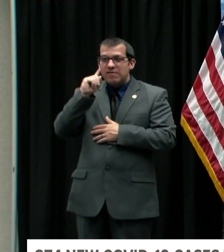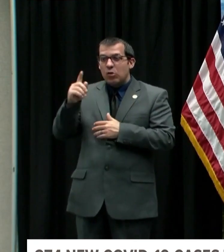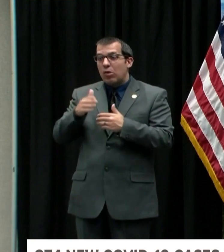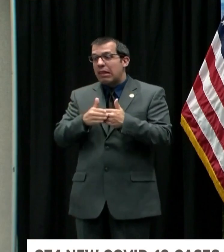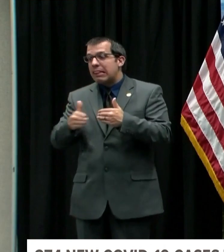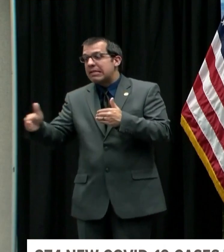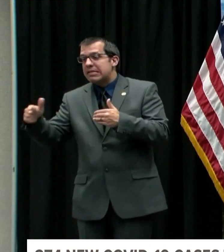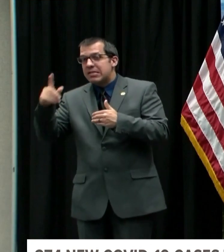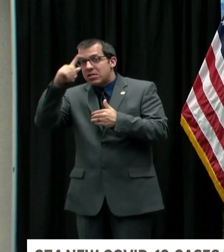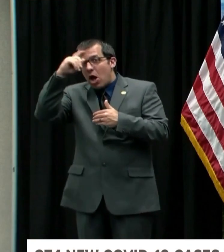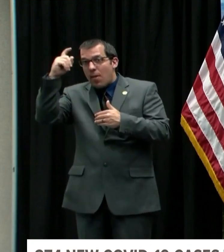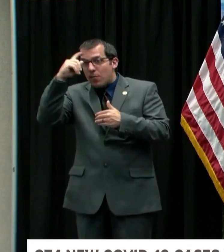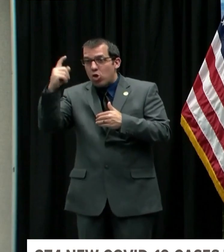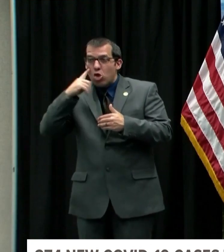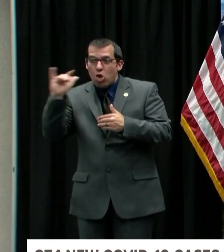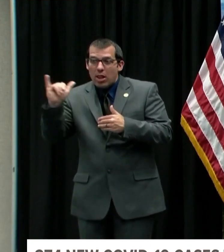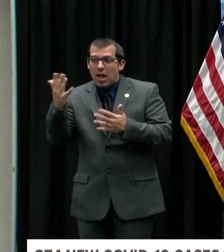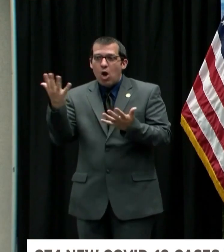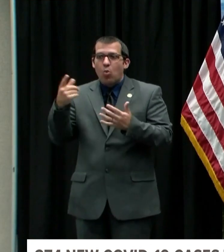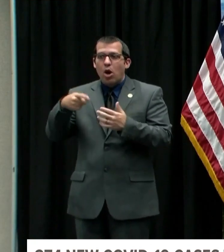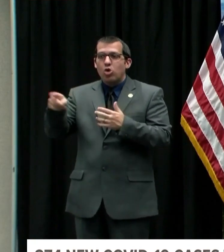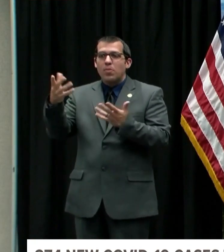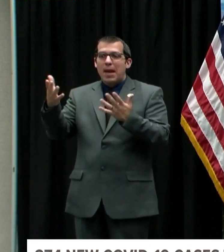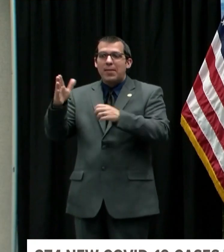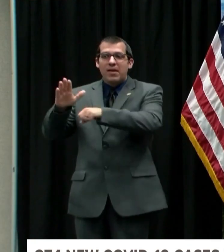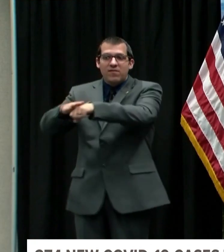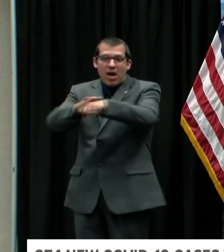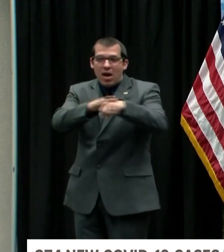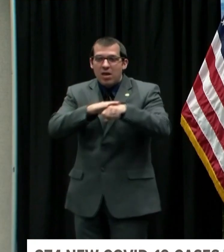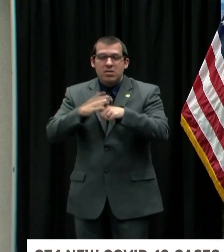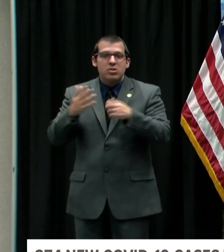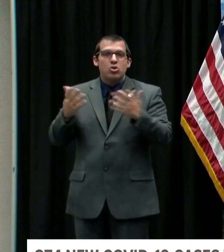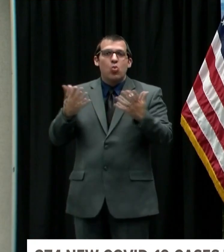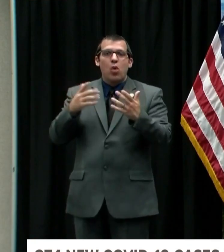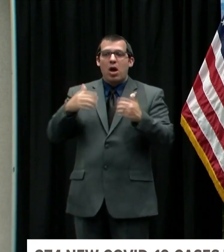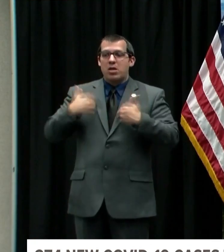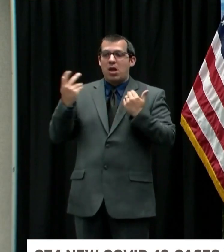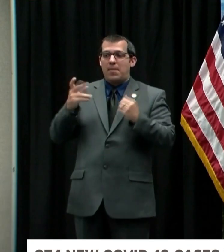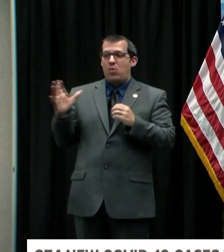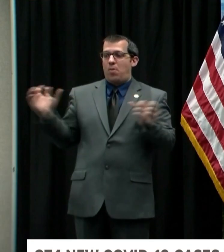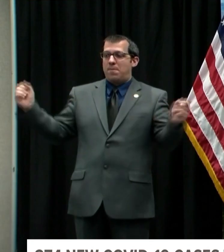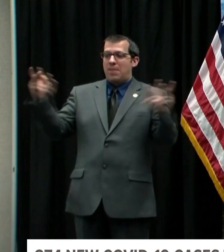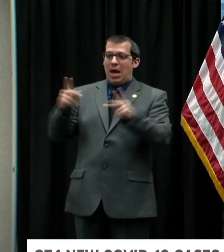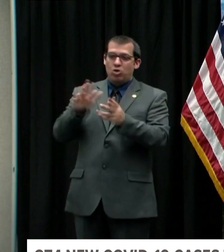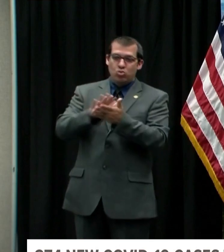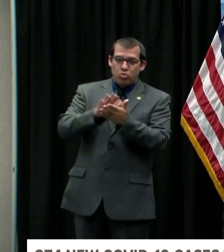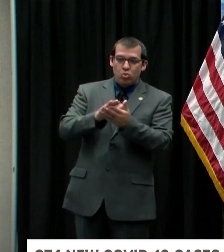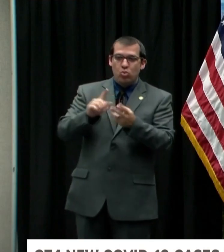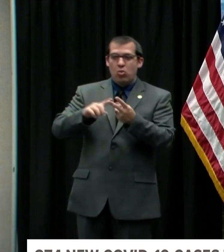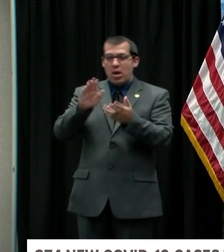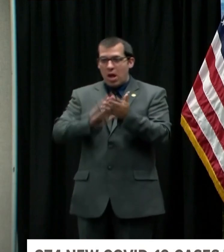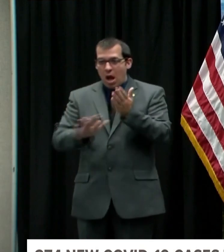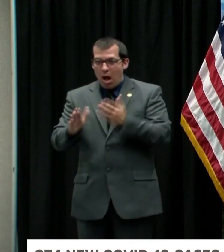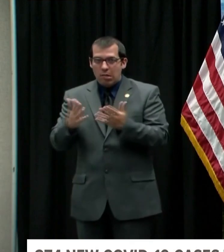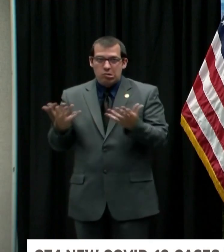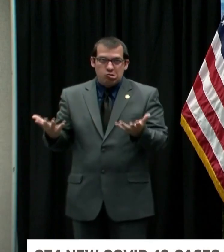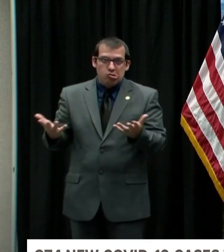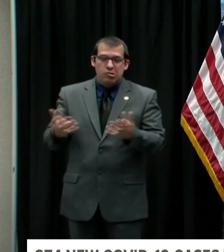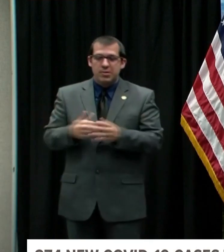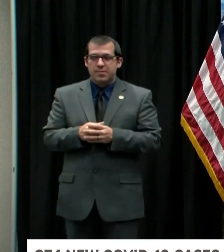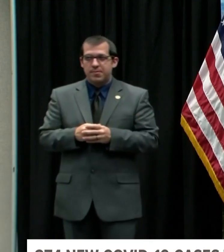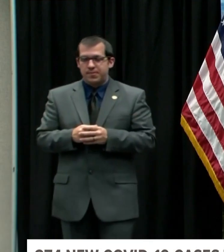summer might look like and what advisories you have to put out? And also, what's it going to look like when young people go back to school and college?